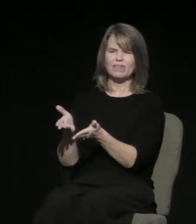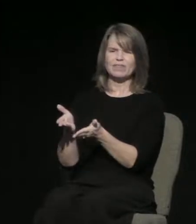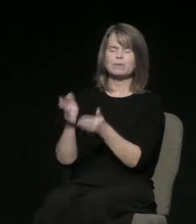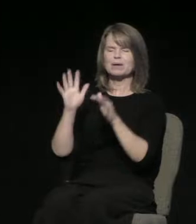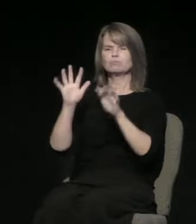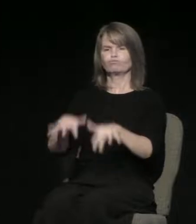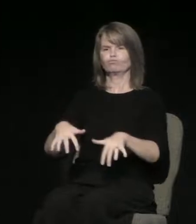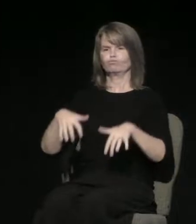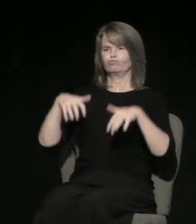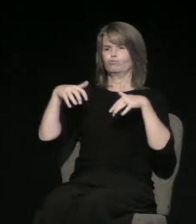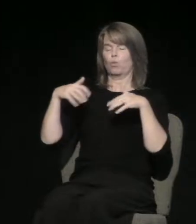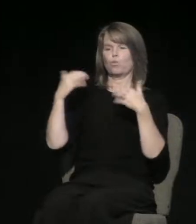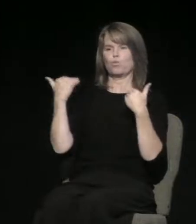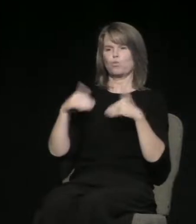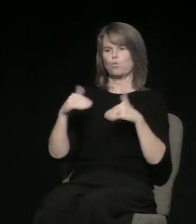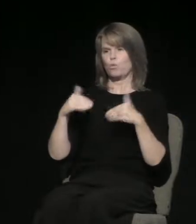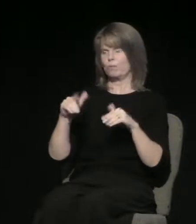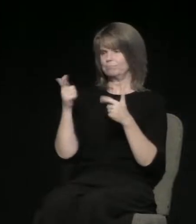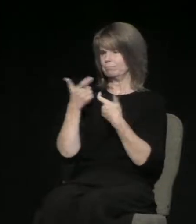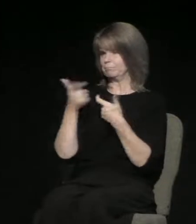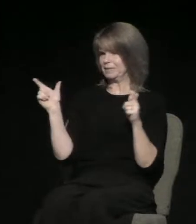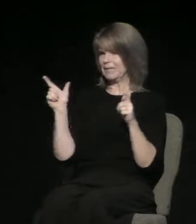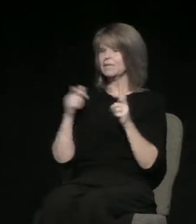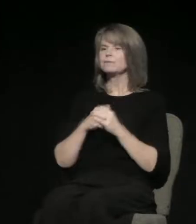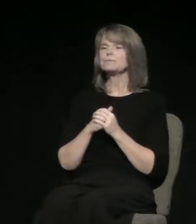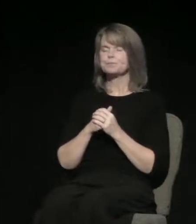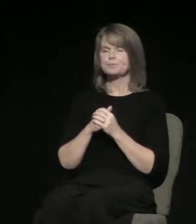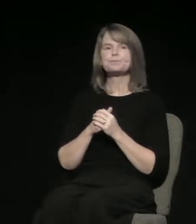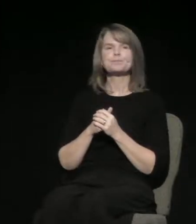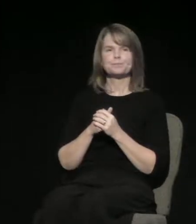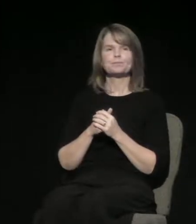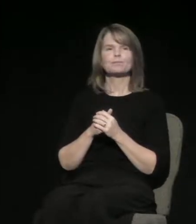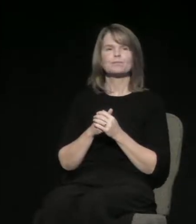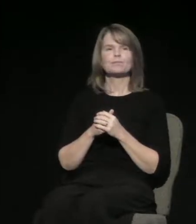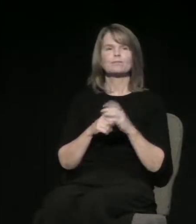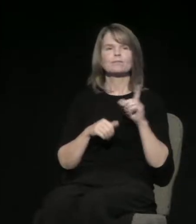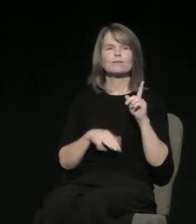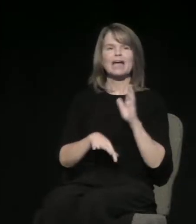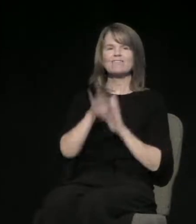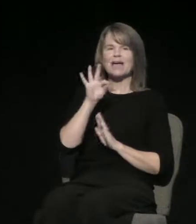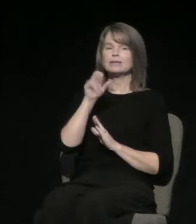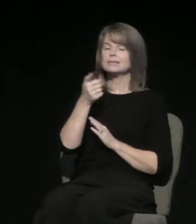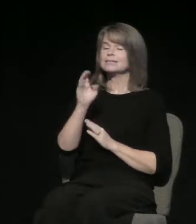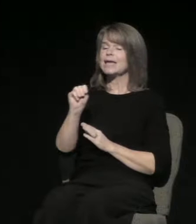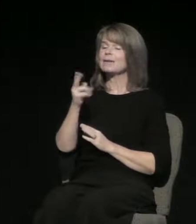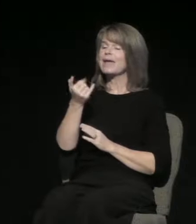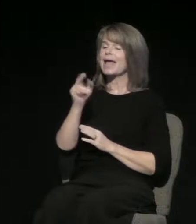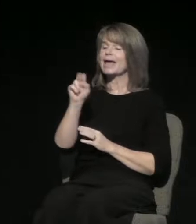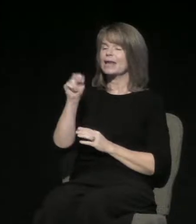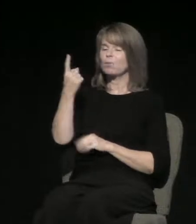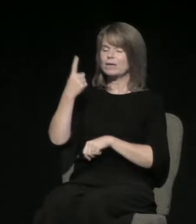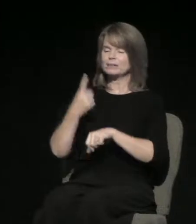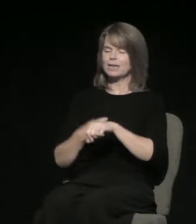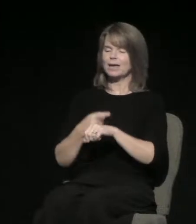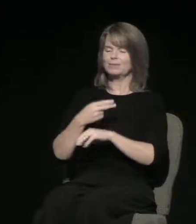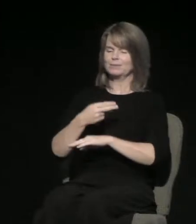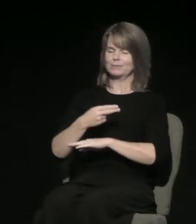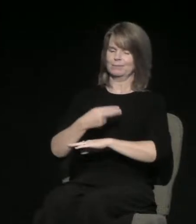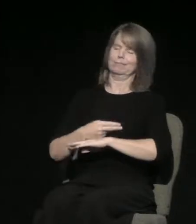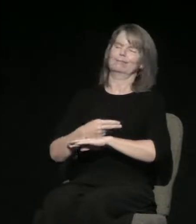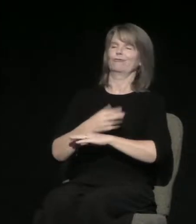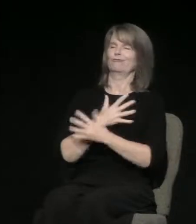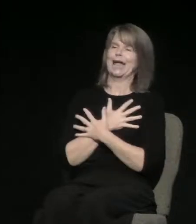it's An incredible sight And the next one Is on the boat I found Sam Hannon Meditating one day Because he went On the last trip With me